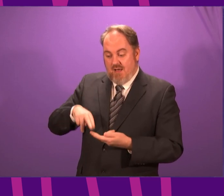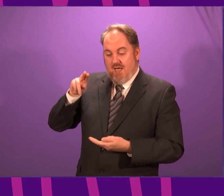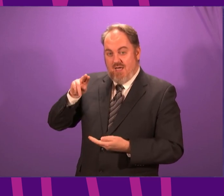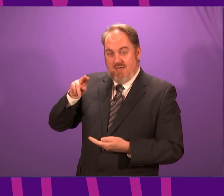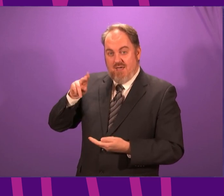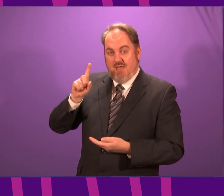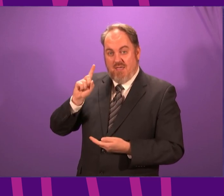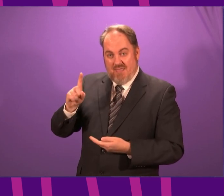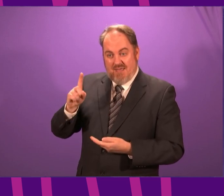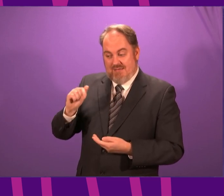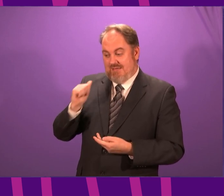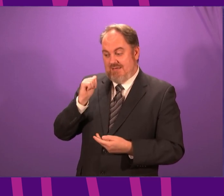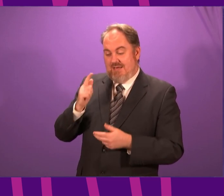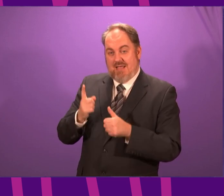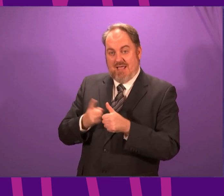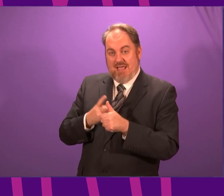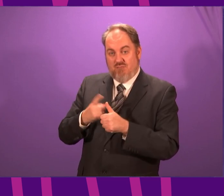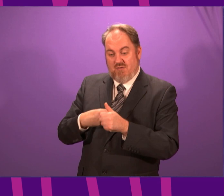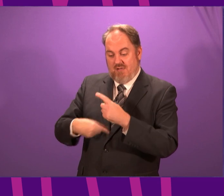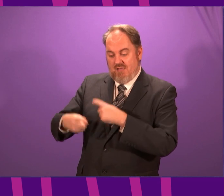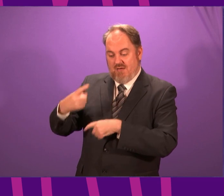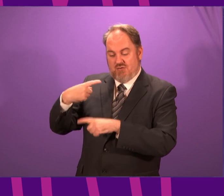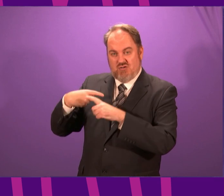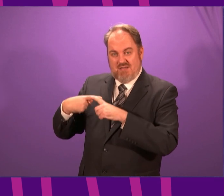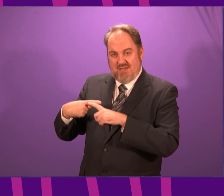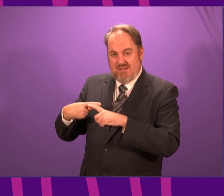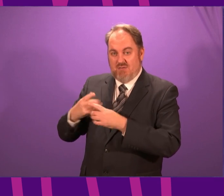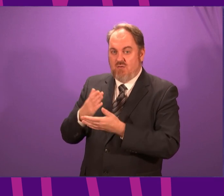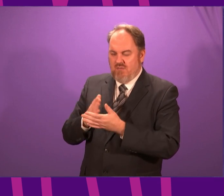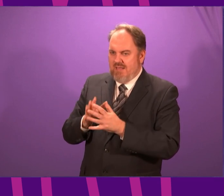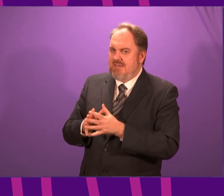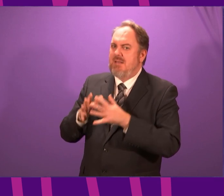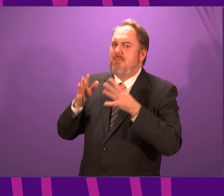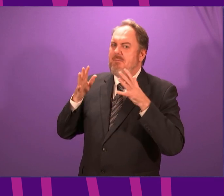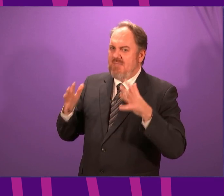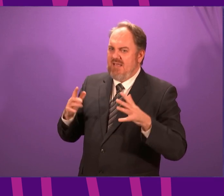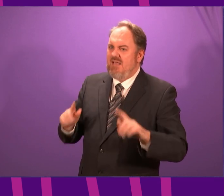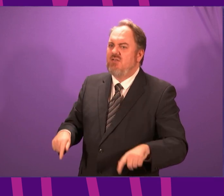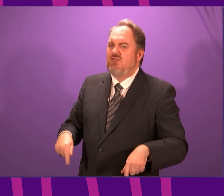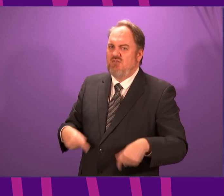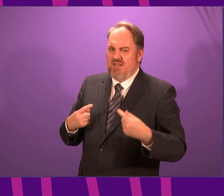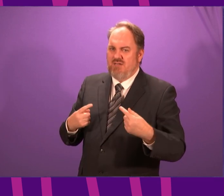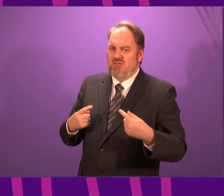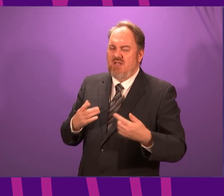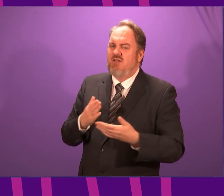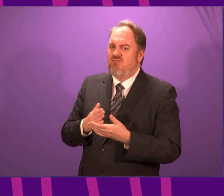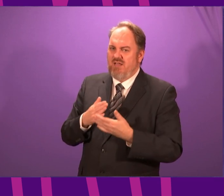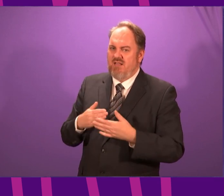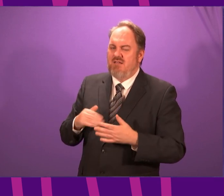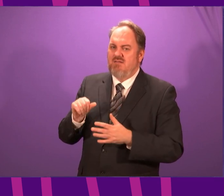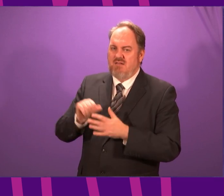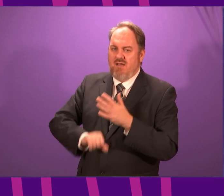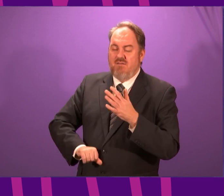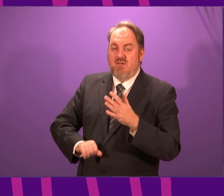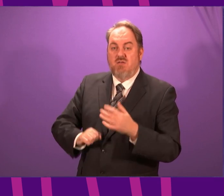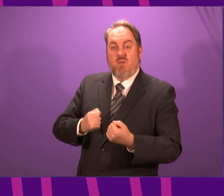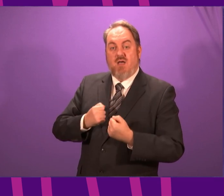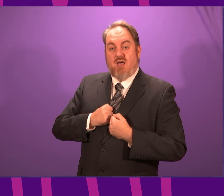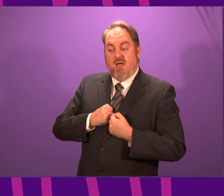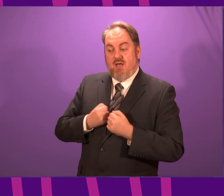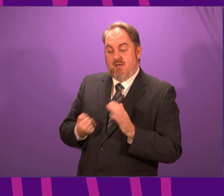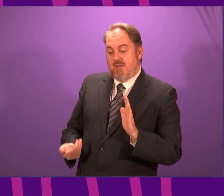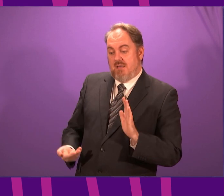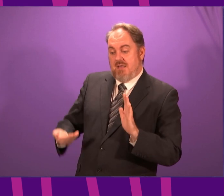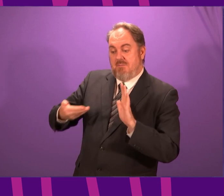than they were in April last year, so that the challenge that we face is different and it is greater. In our amendment to the